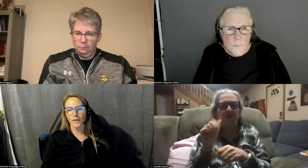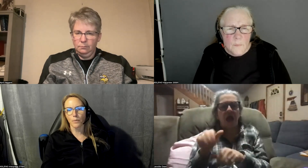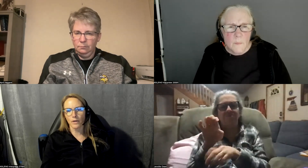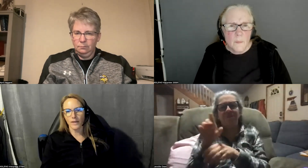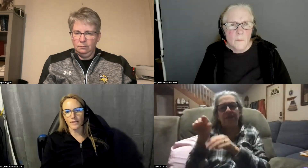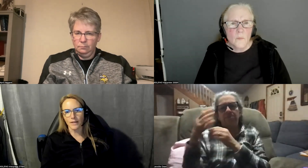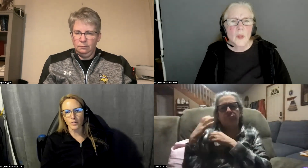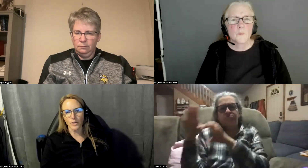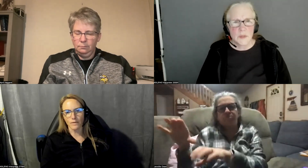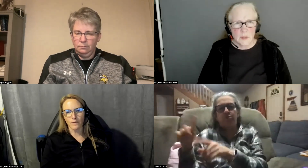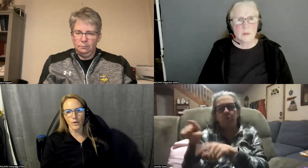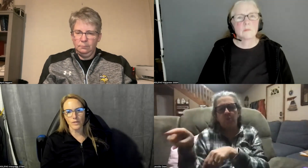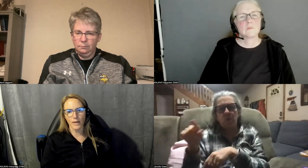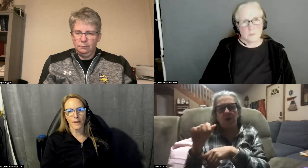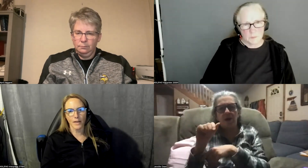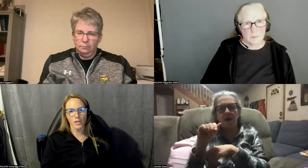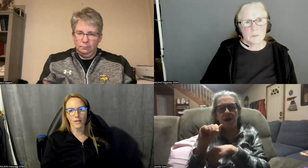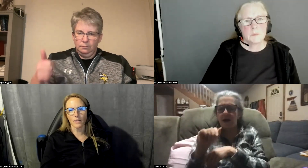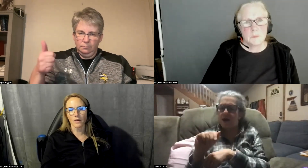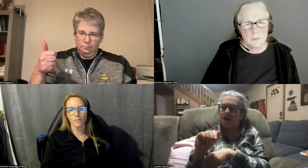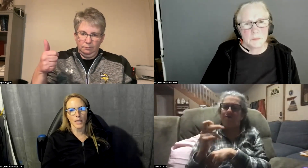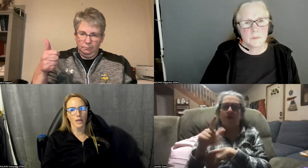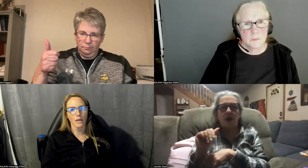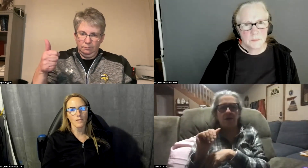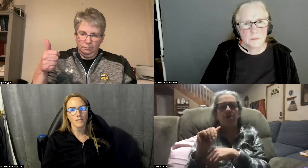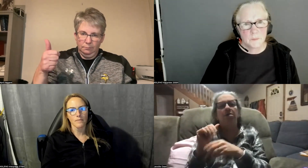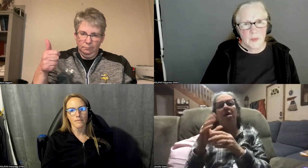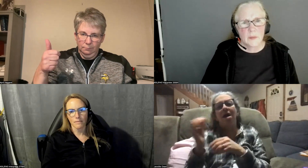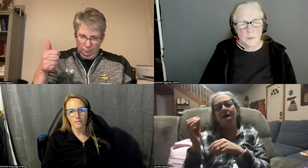Focus on the important things, and then you can focus on managing the meeting.